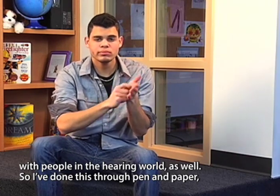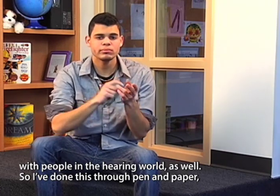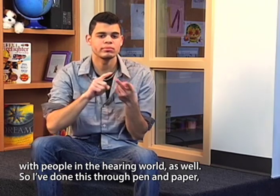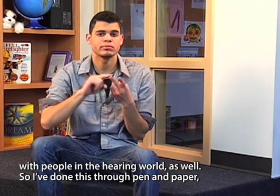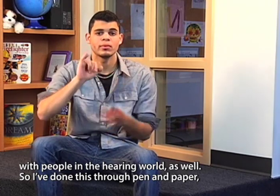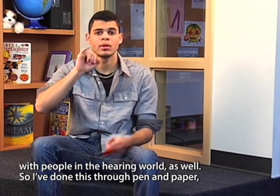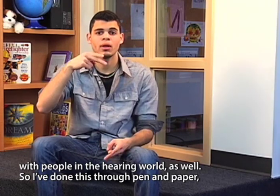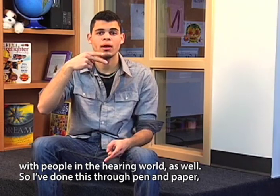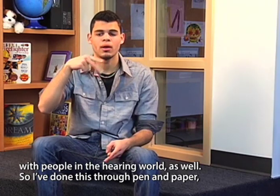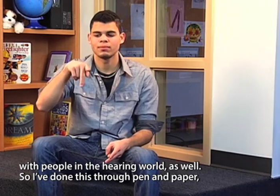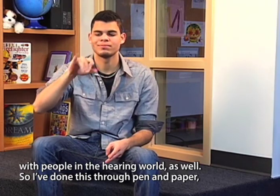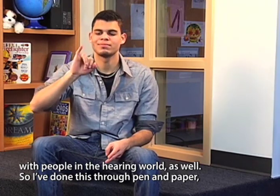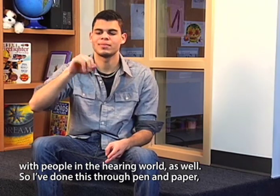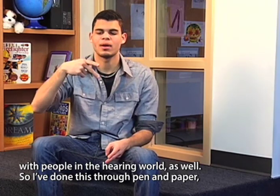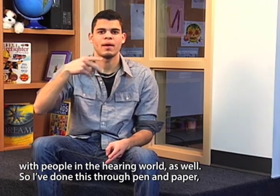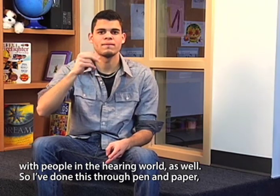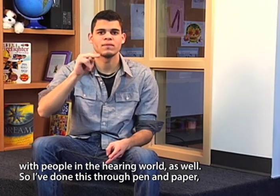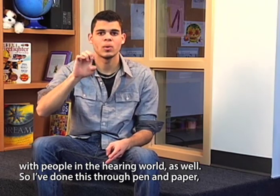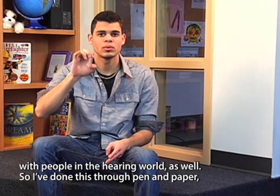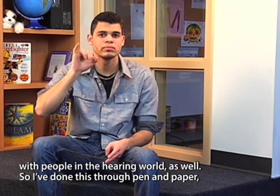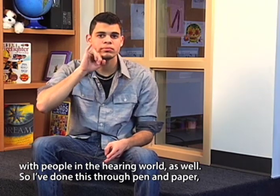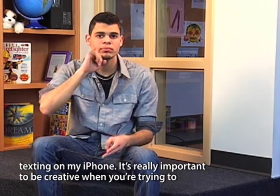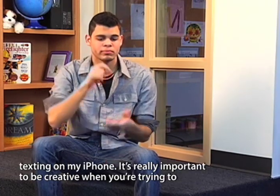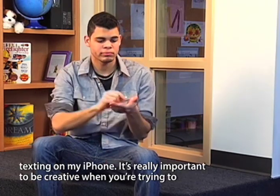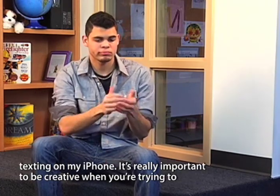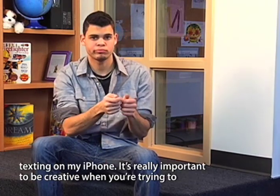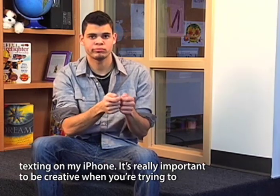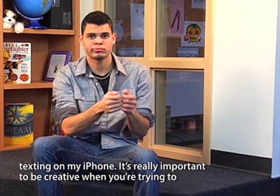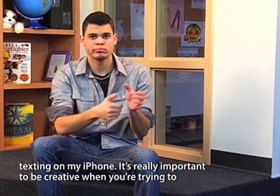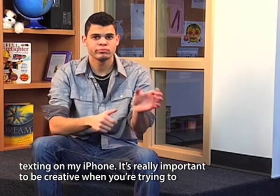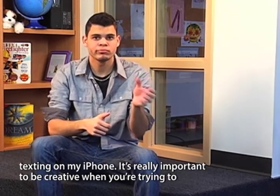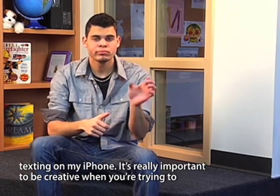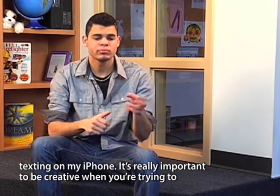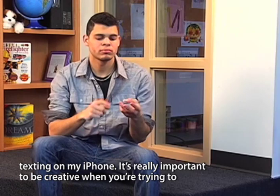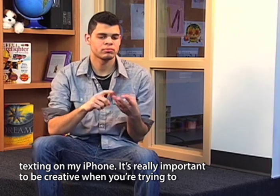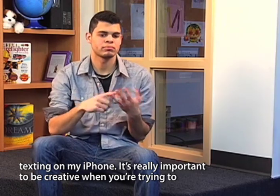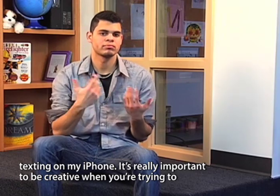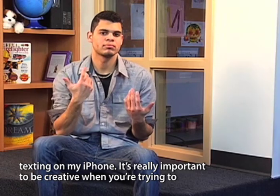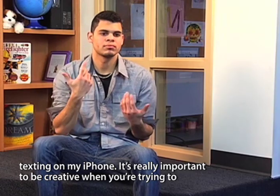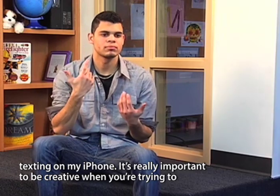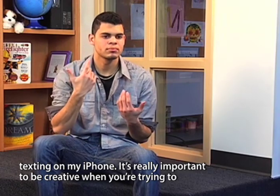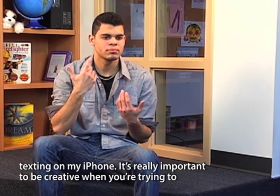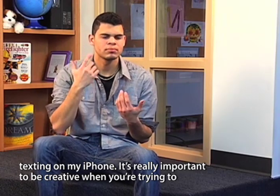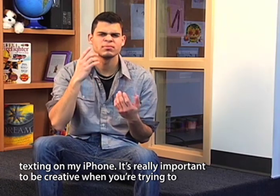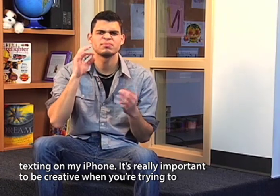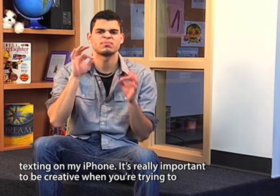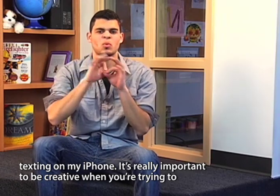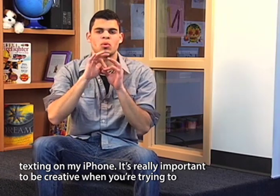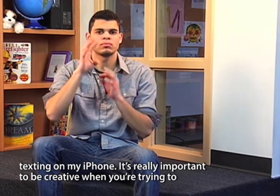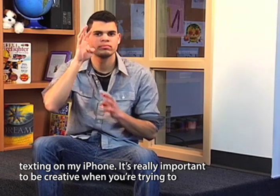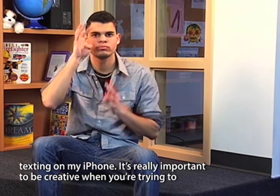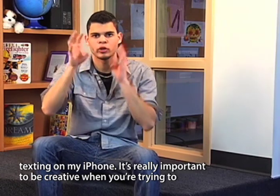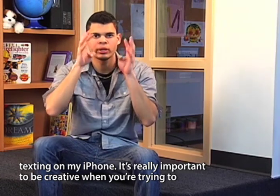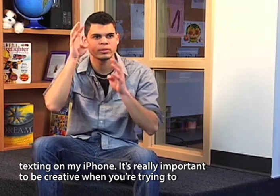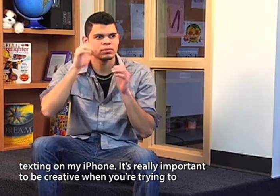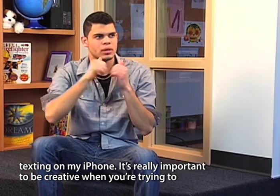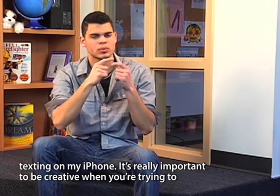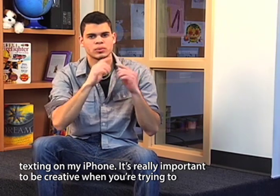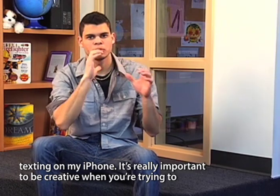So I've done this through pen and paper, texting on my iPhone. It's really important to be creative when